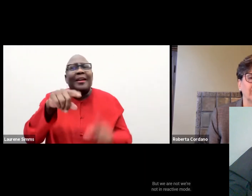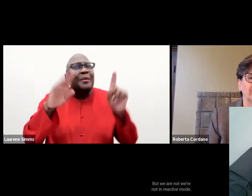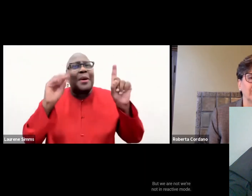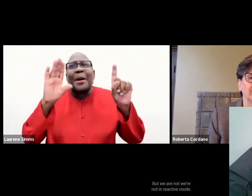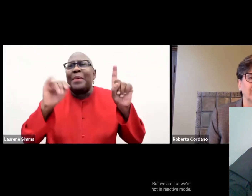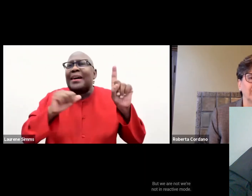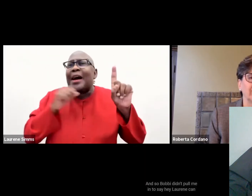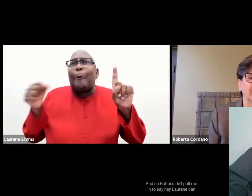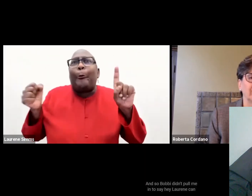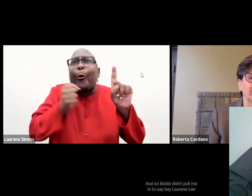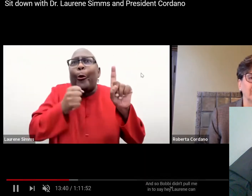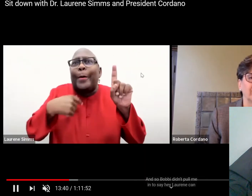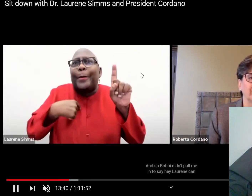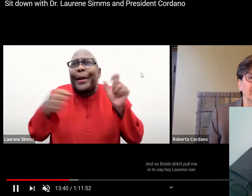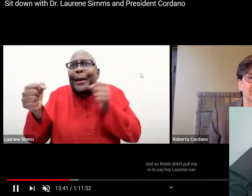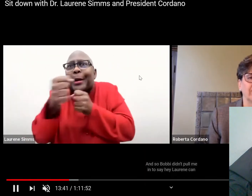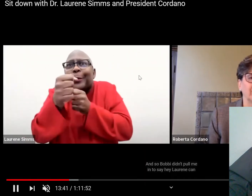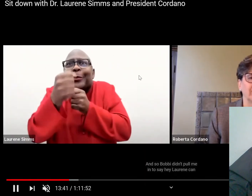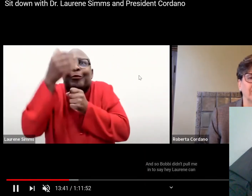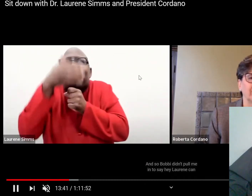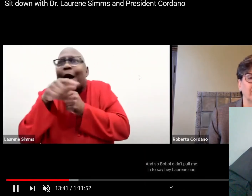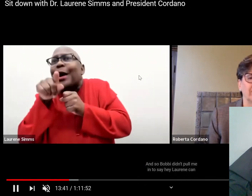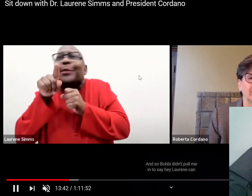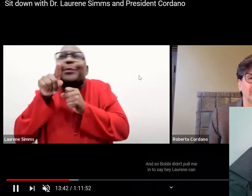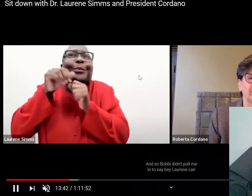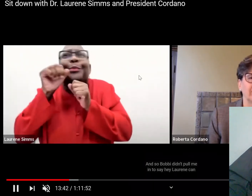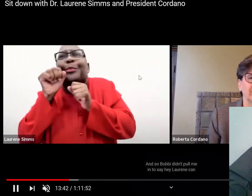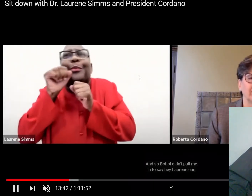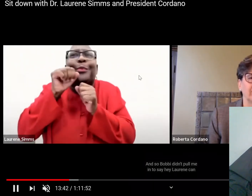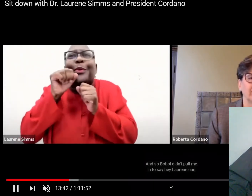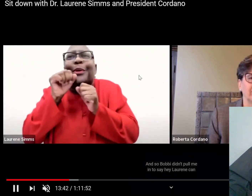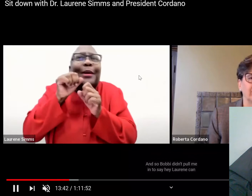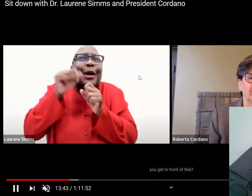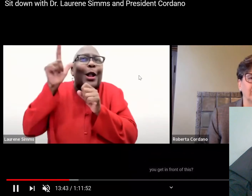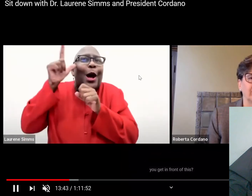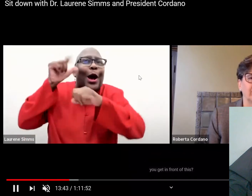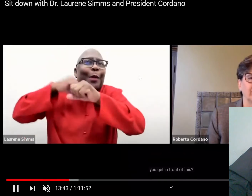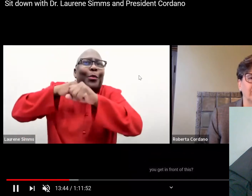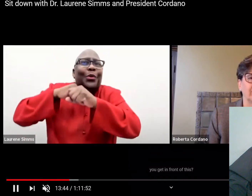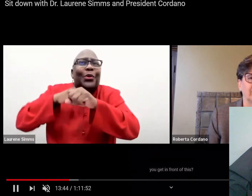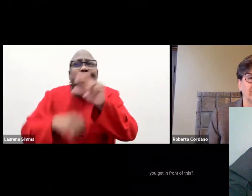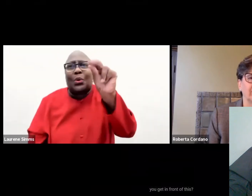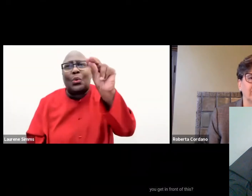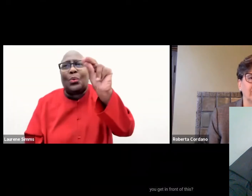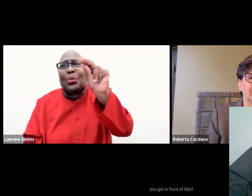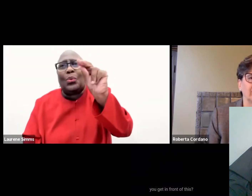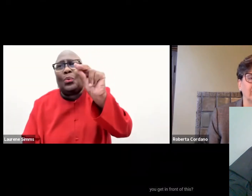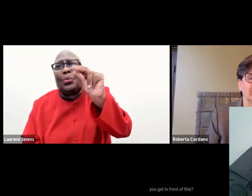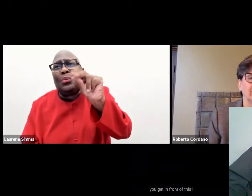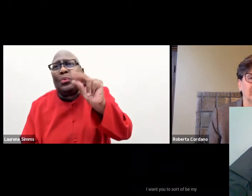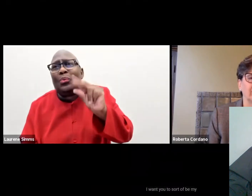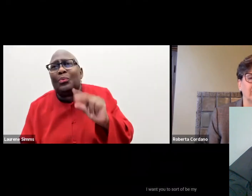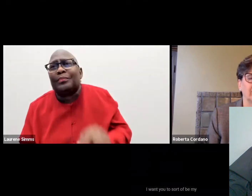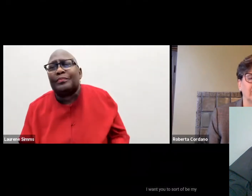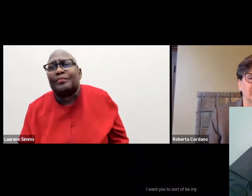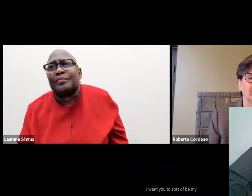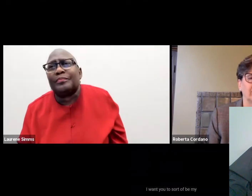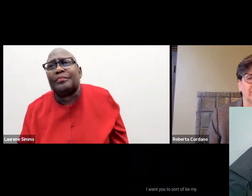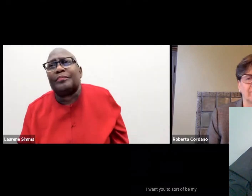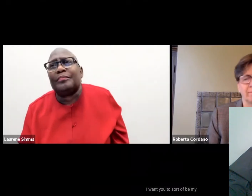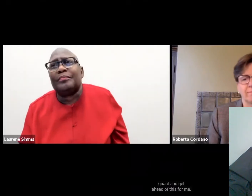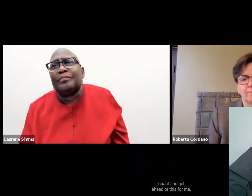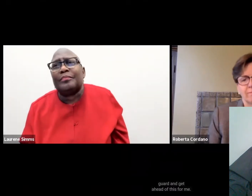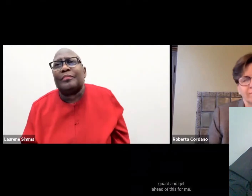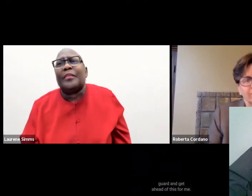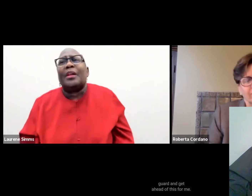we're not going to be in a reactive mode. And so Bobby didn't pull me in to say, hey, Laurene, you get this